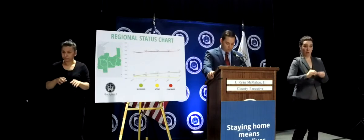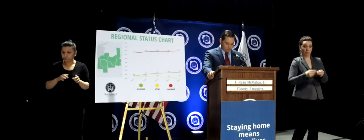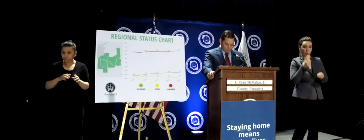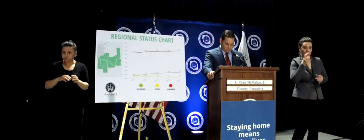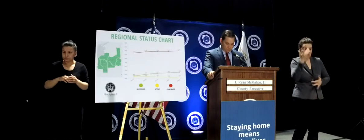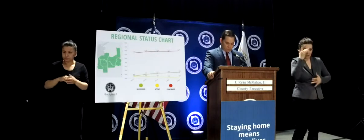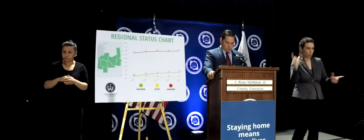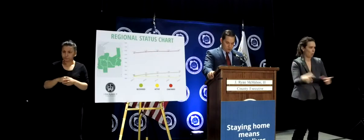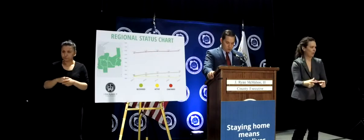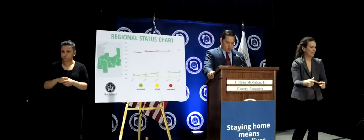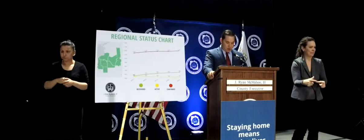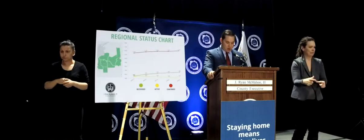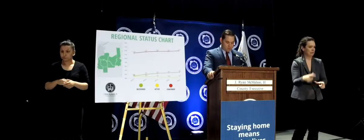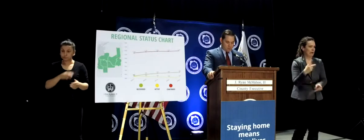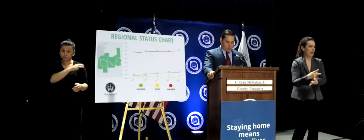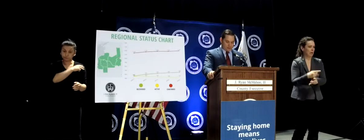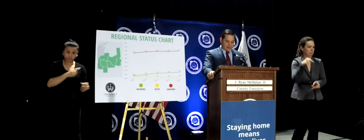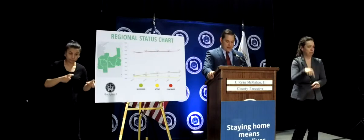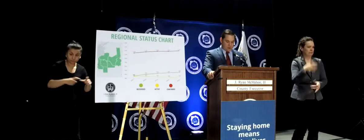well.